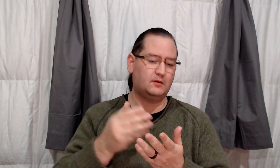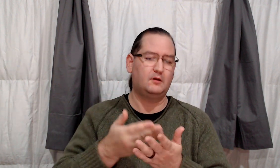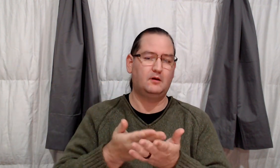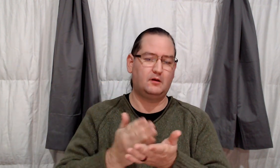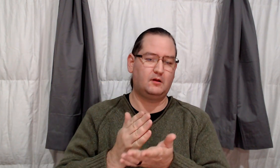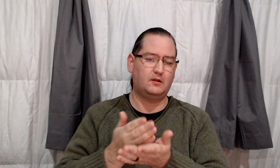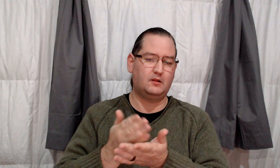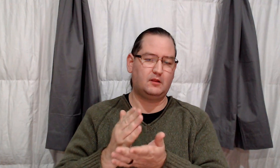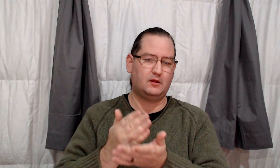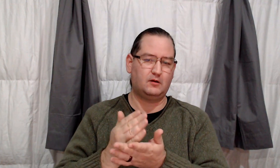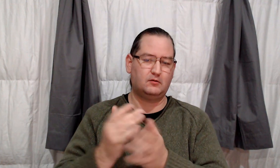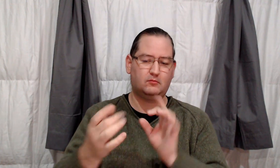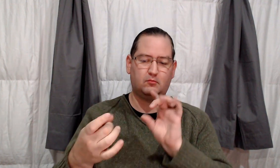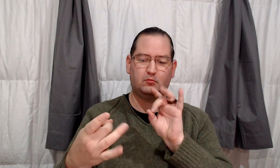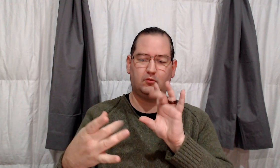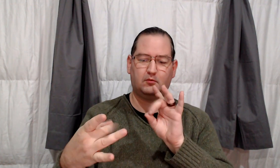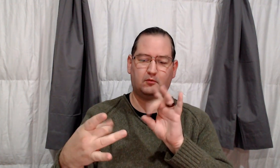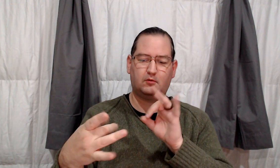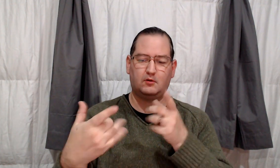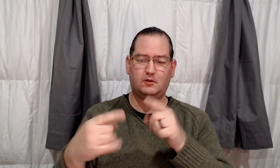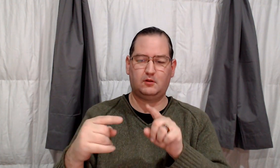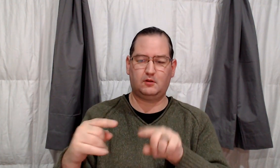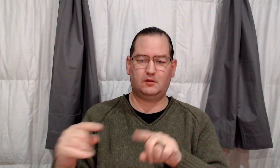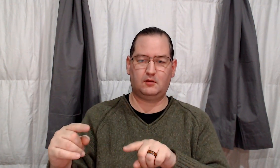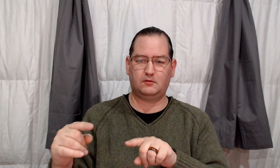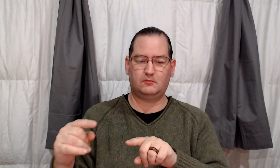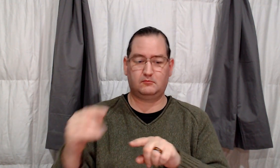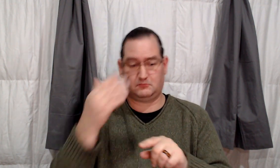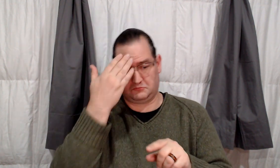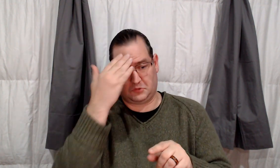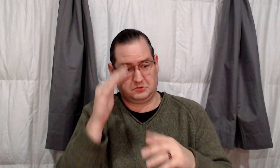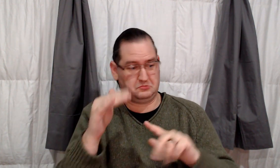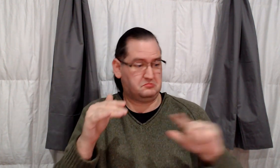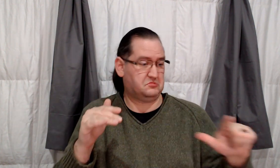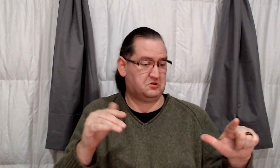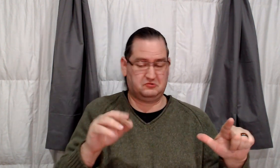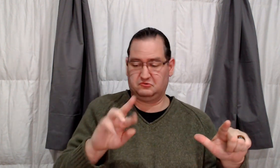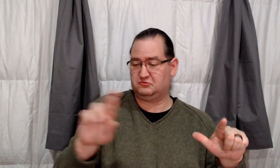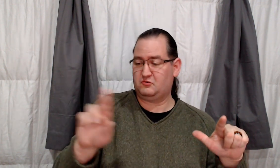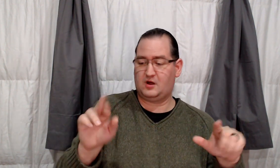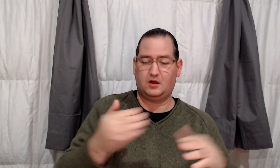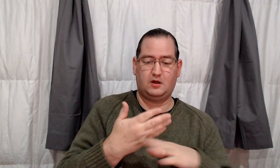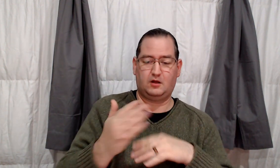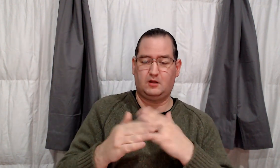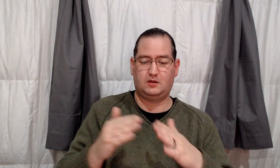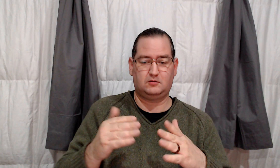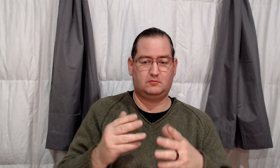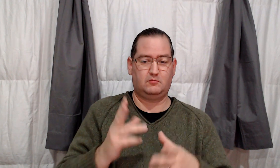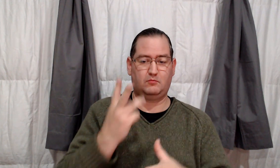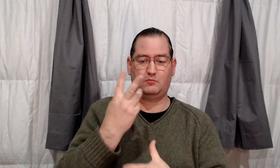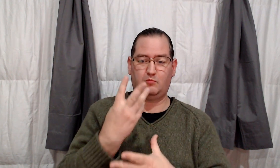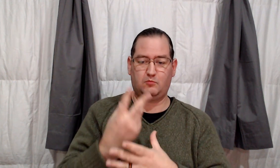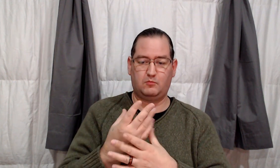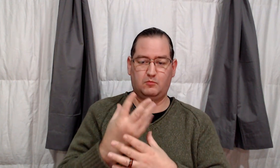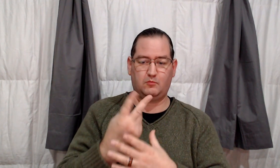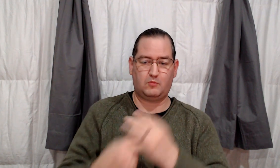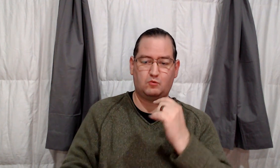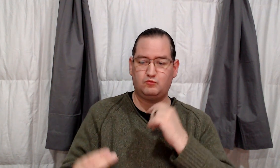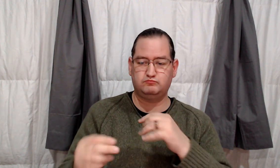I don't know whether it be the left hand, right hand, both hands that drift up, or the eyes that